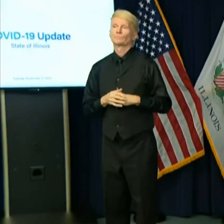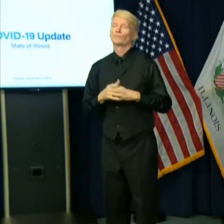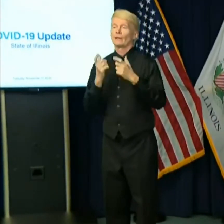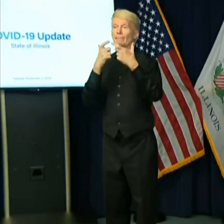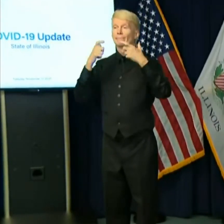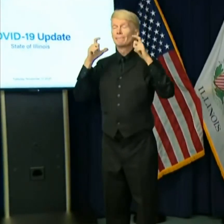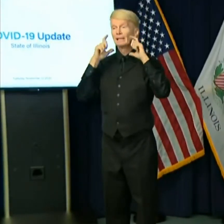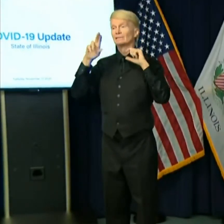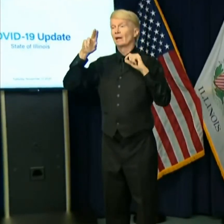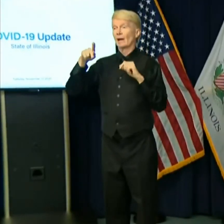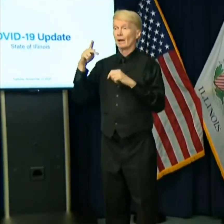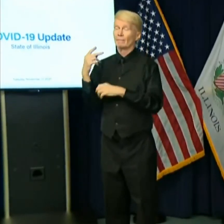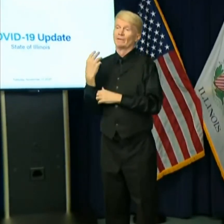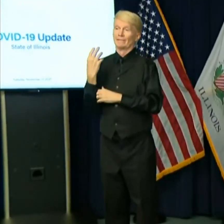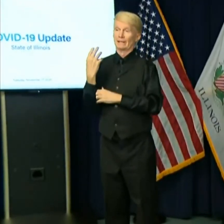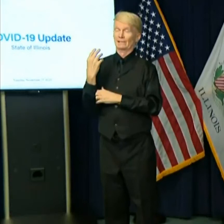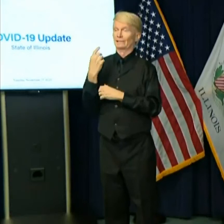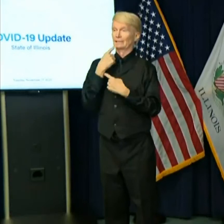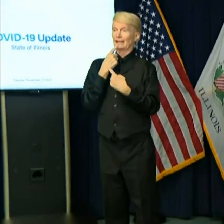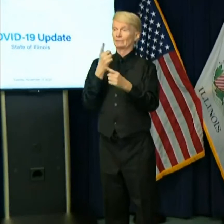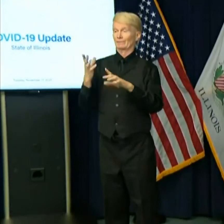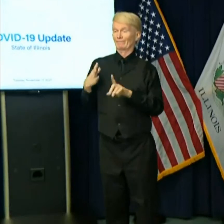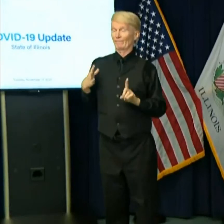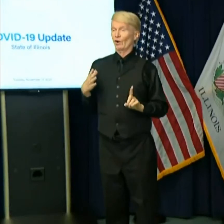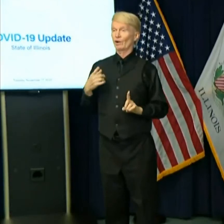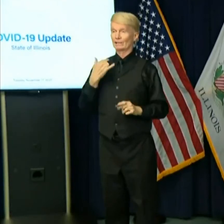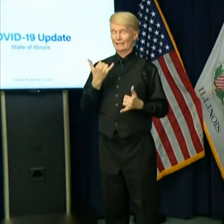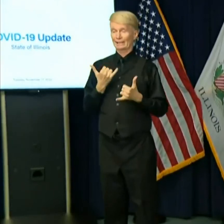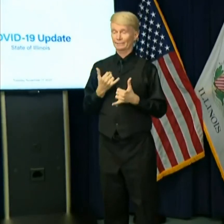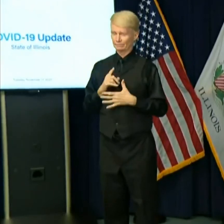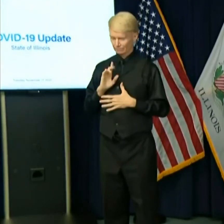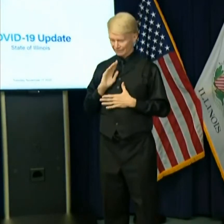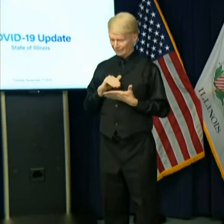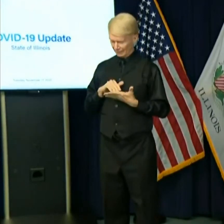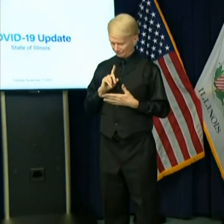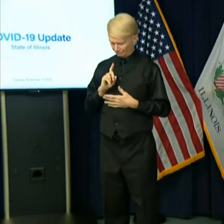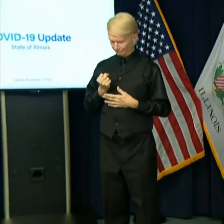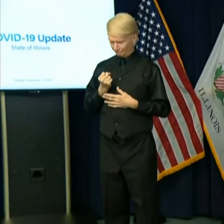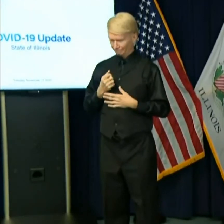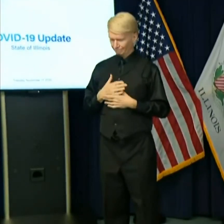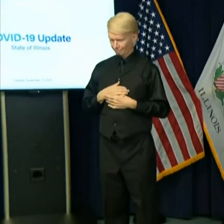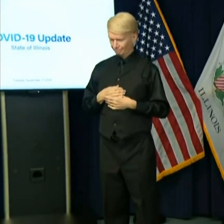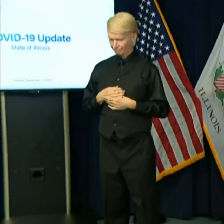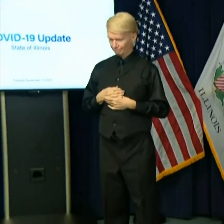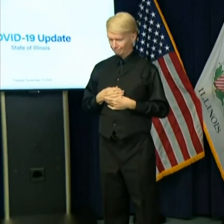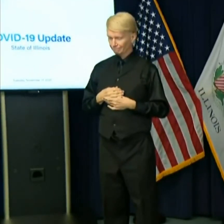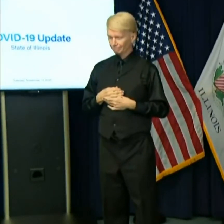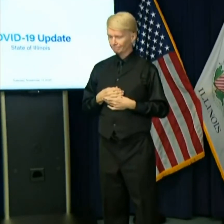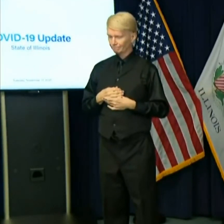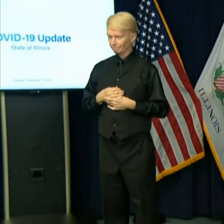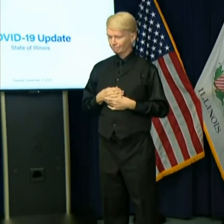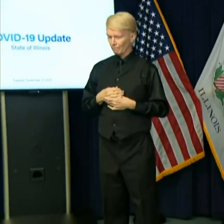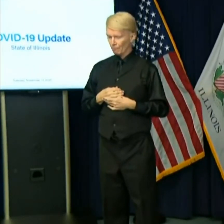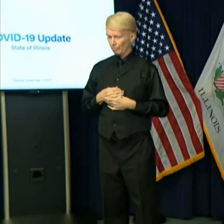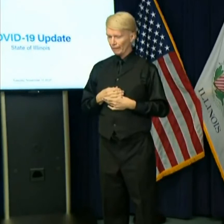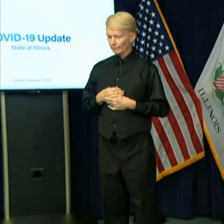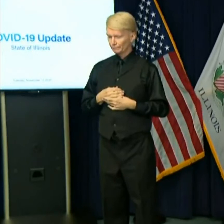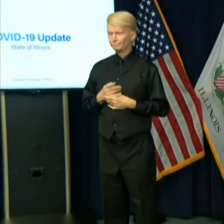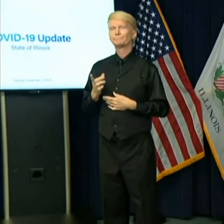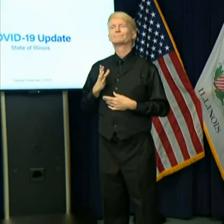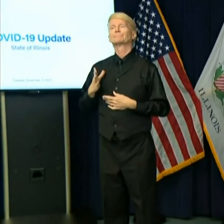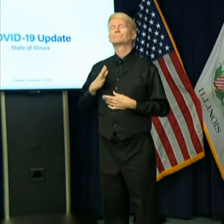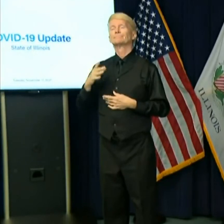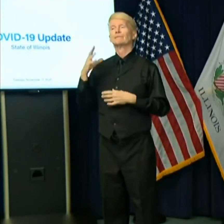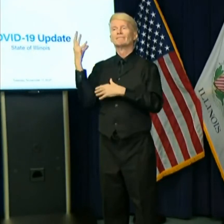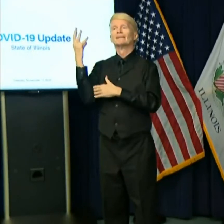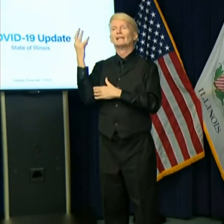that the Midwest is now the epicenter of the current outbreak. Is that I'm because- sorry, I couldn't hear because we got somebody Yes. talking over here. Sorry. You mentioned during the mask up